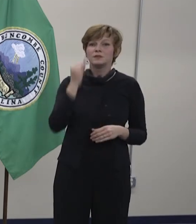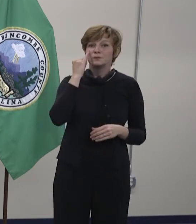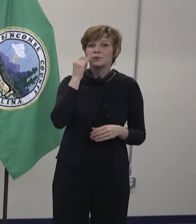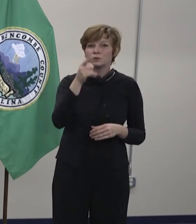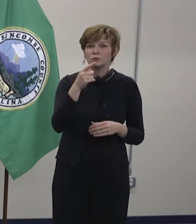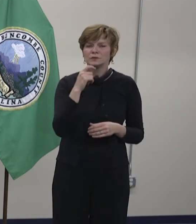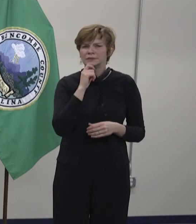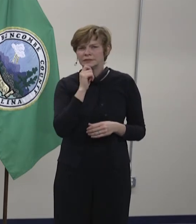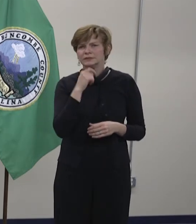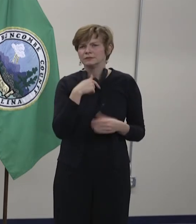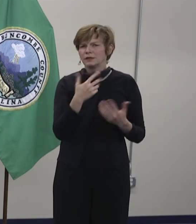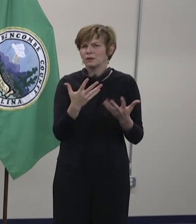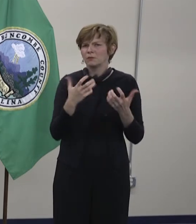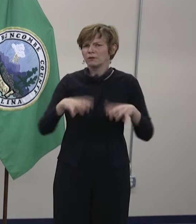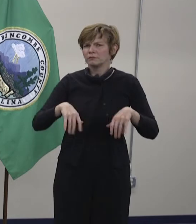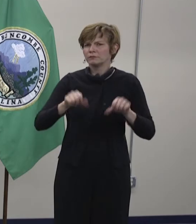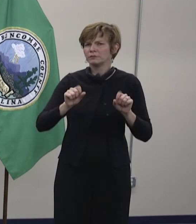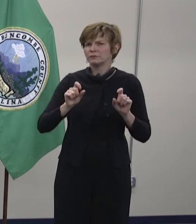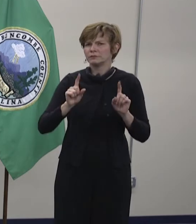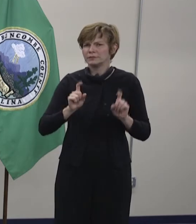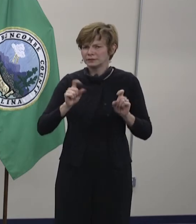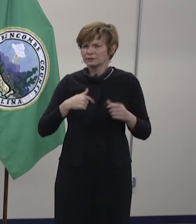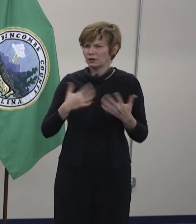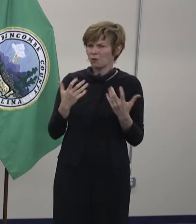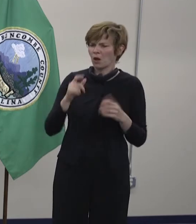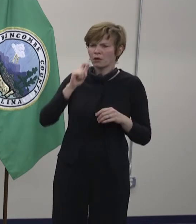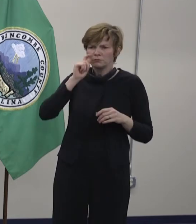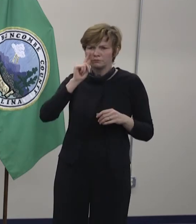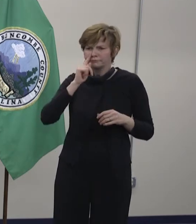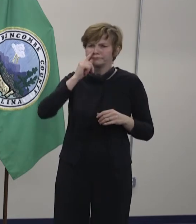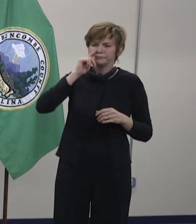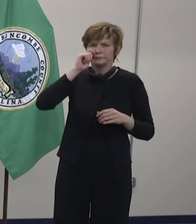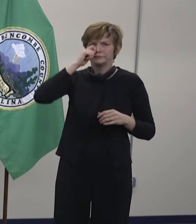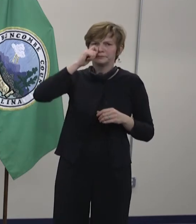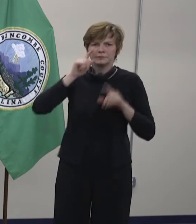in testing, there are several options in our community.